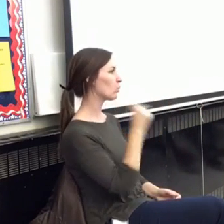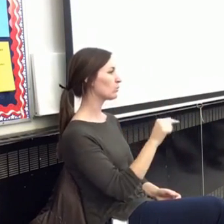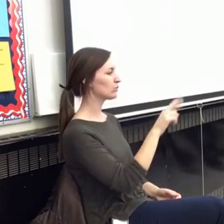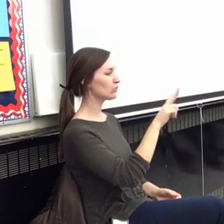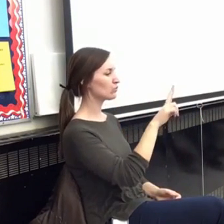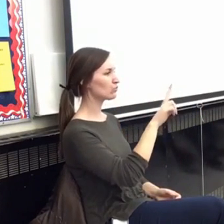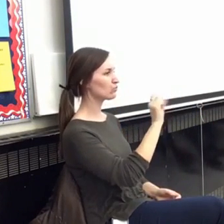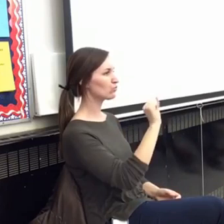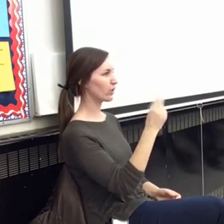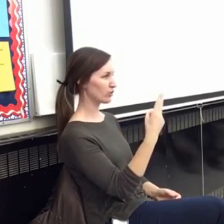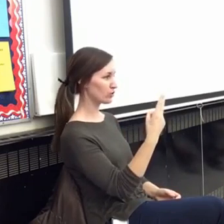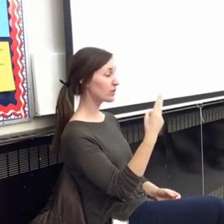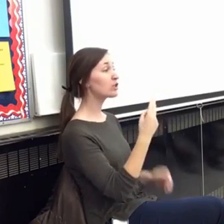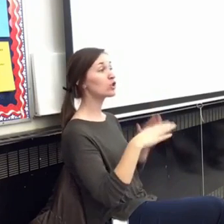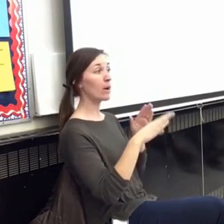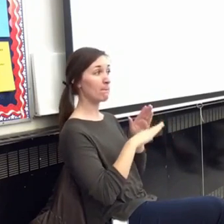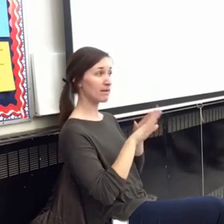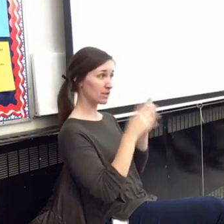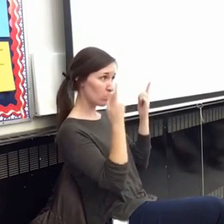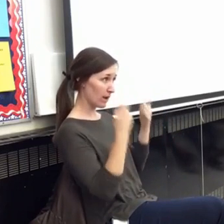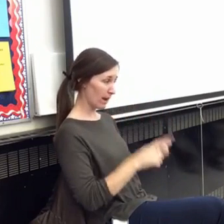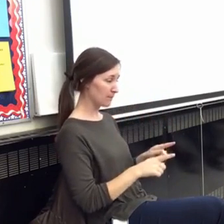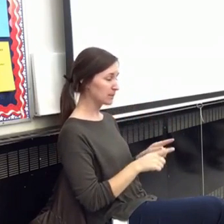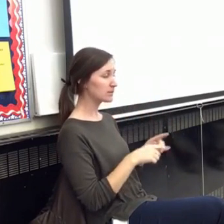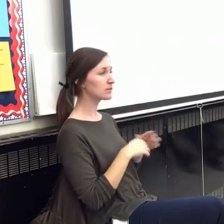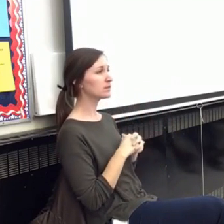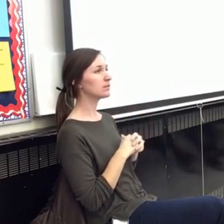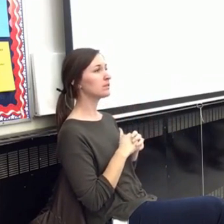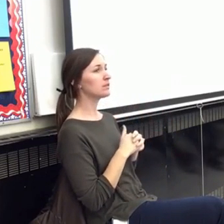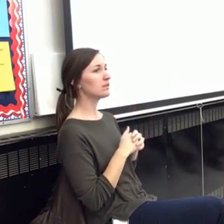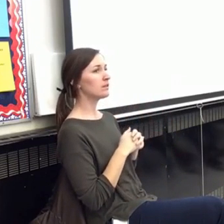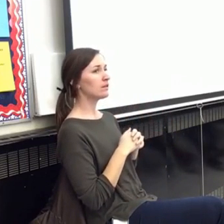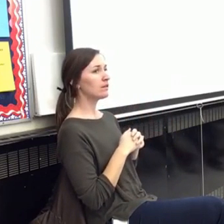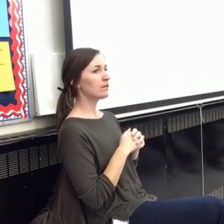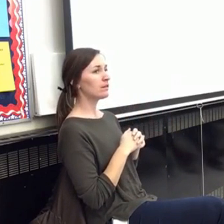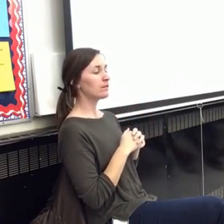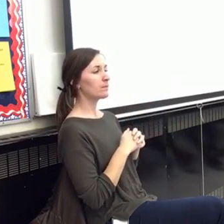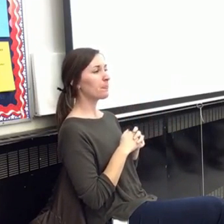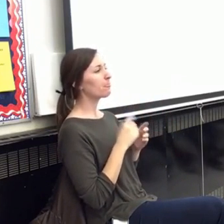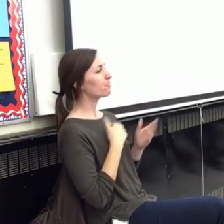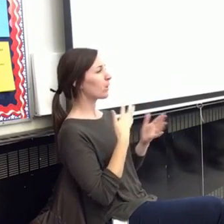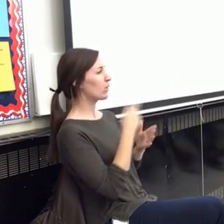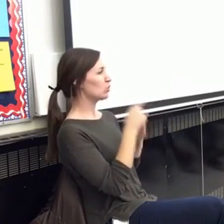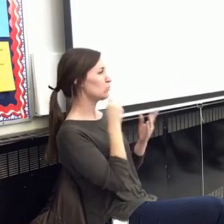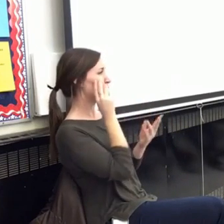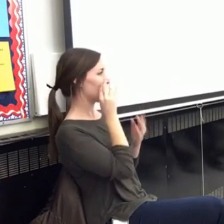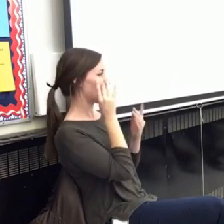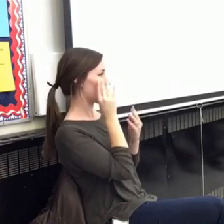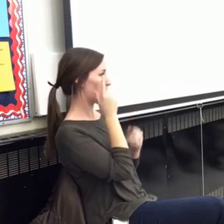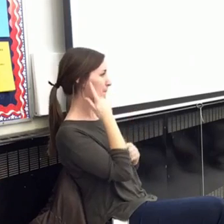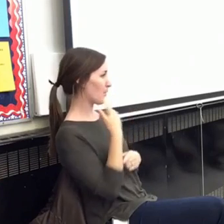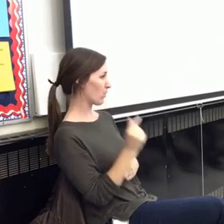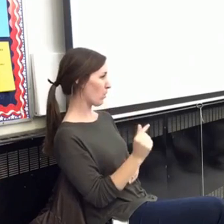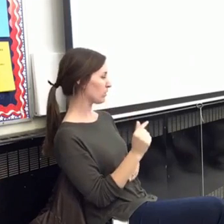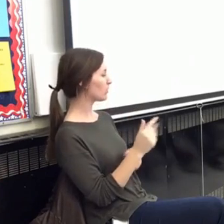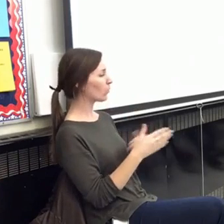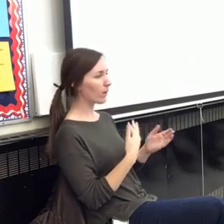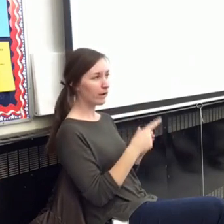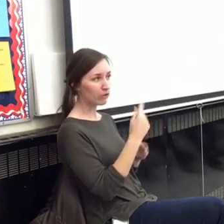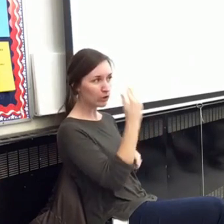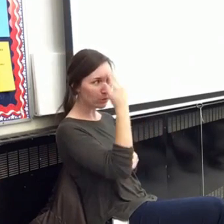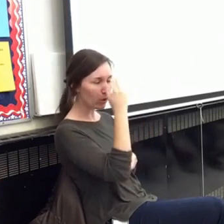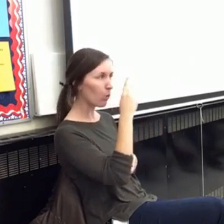Now, basically, what's going to happen is I want you to think of gold. Okay, whatever you know about